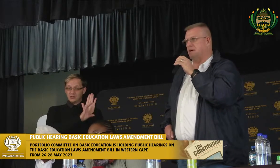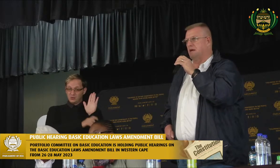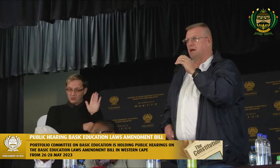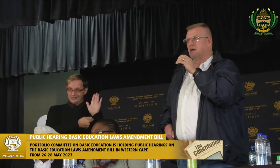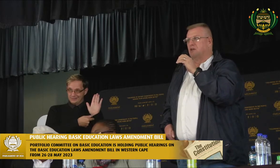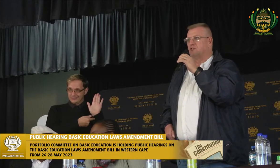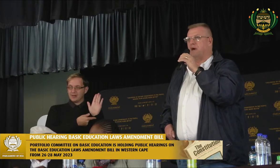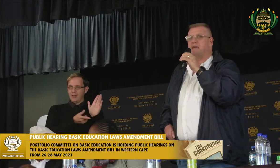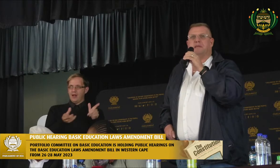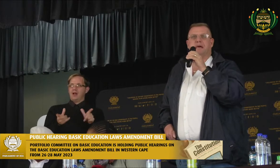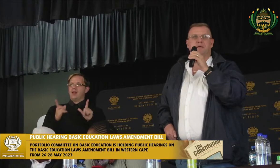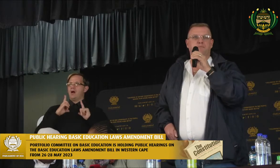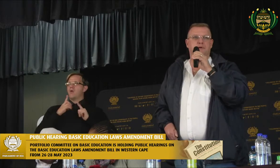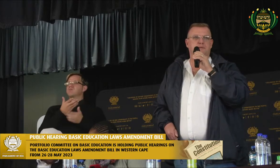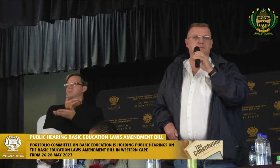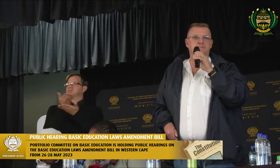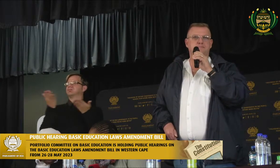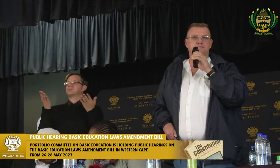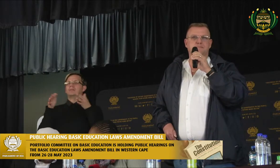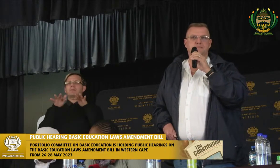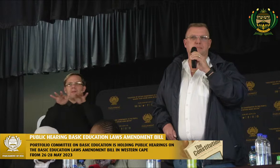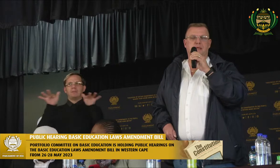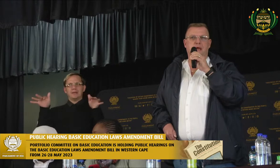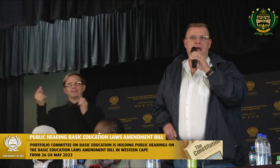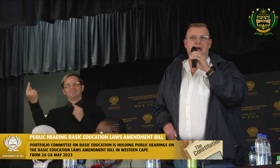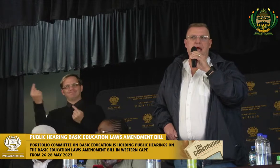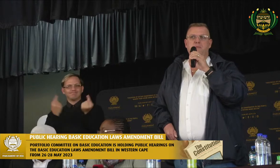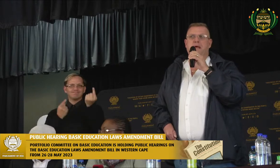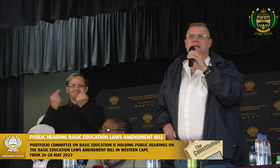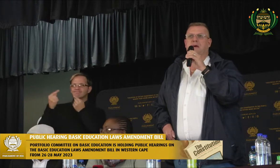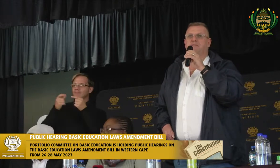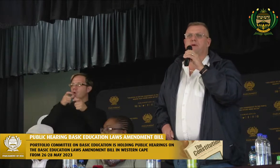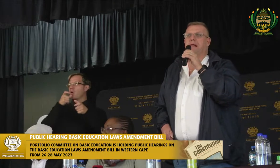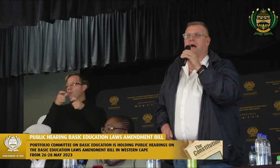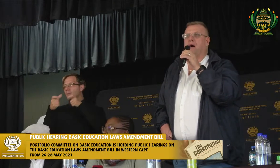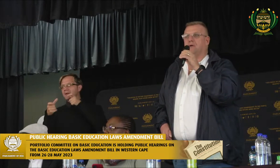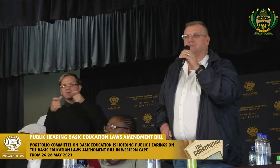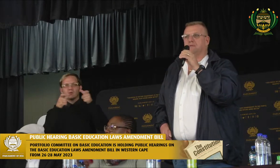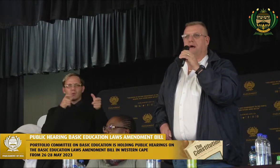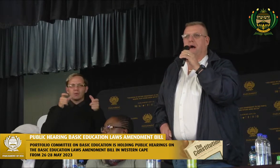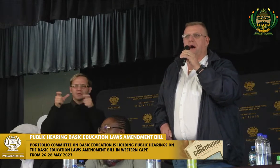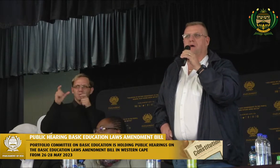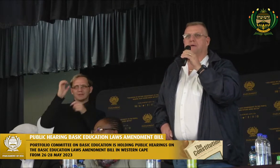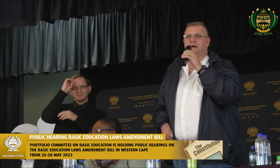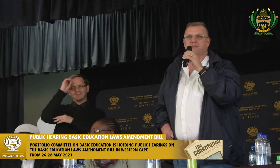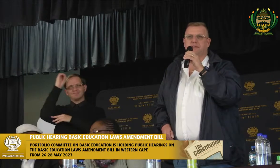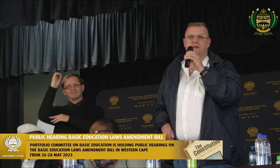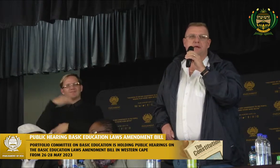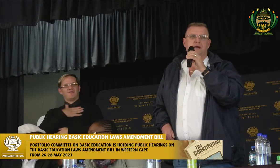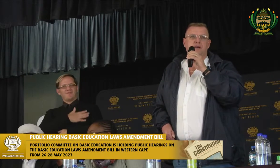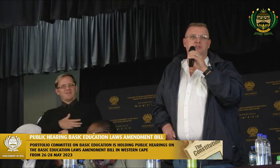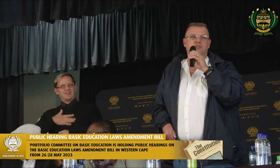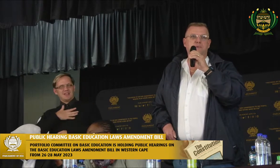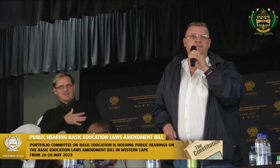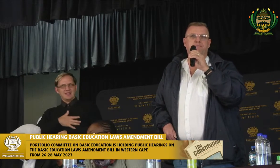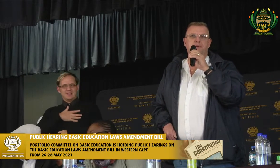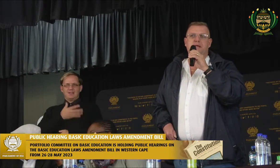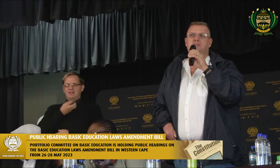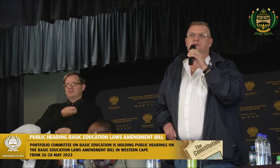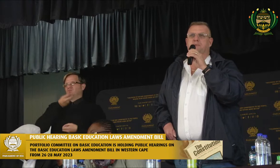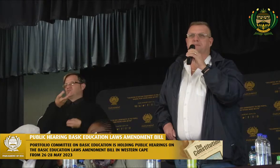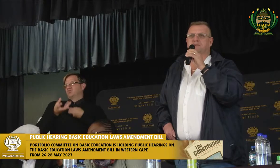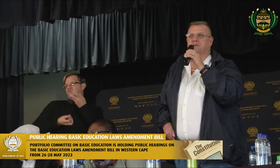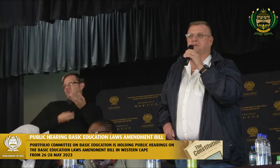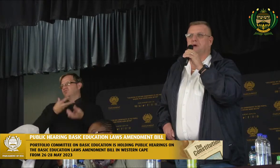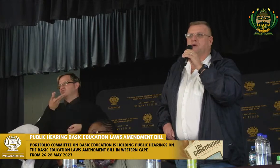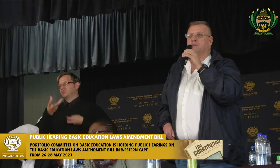opportunity to have their input. And we can never allow our country to be put